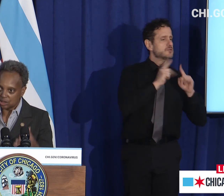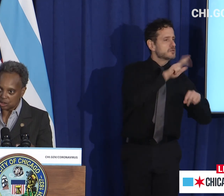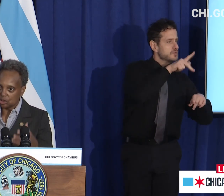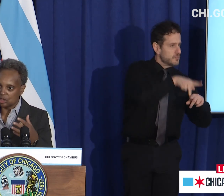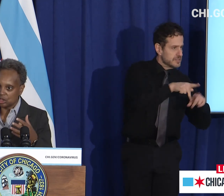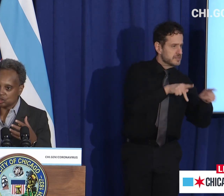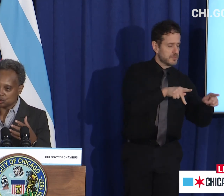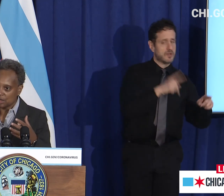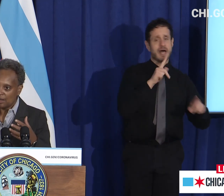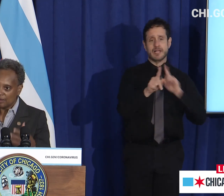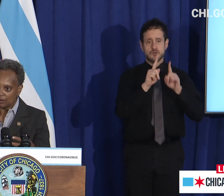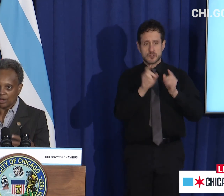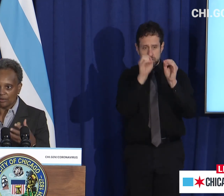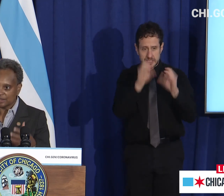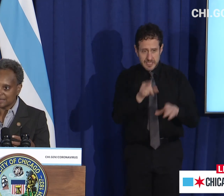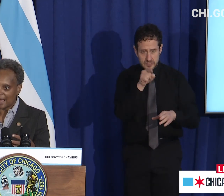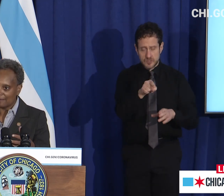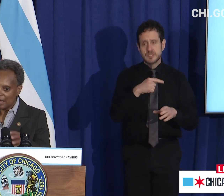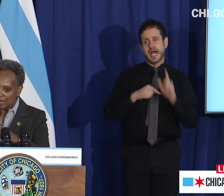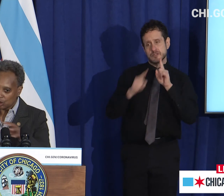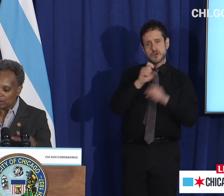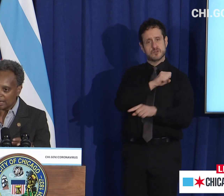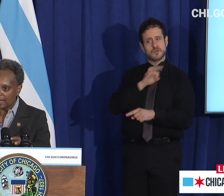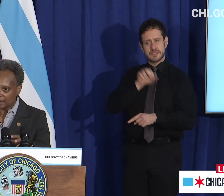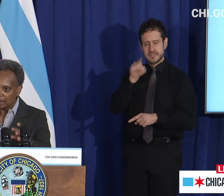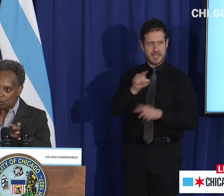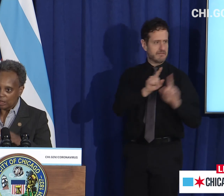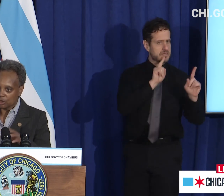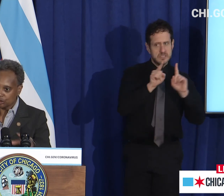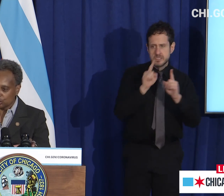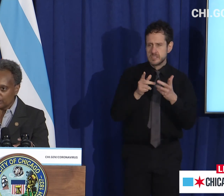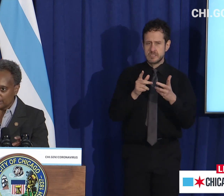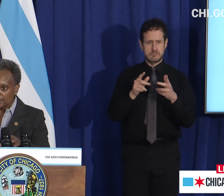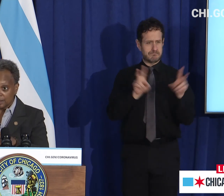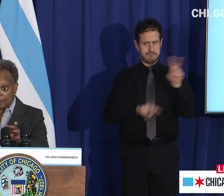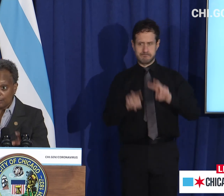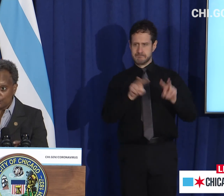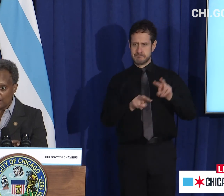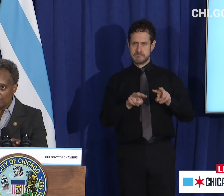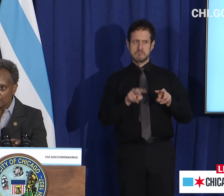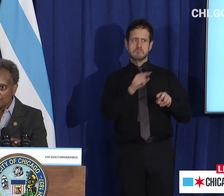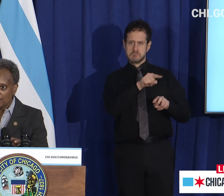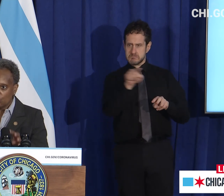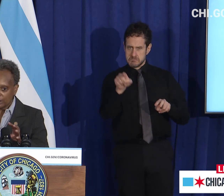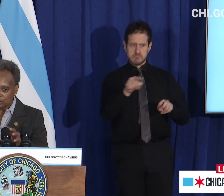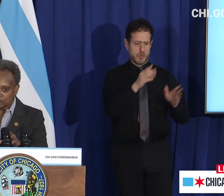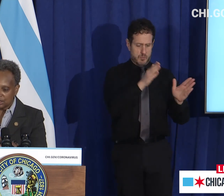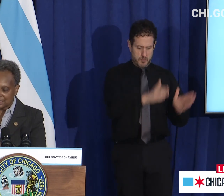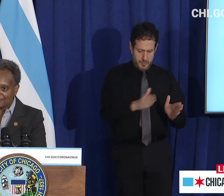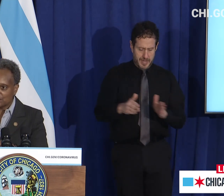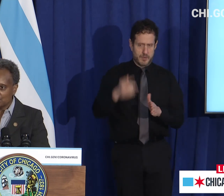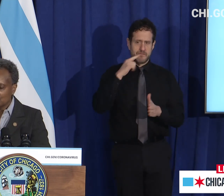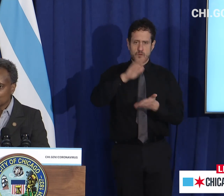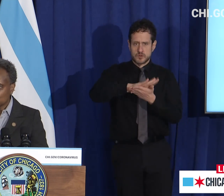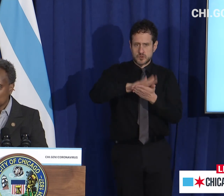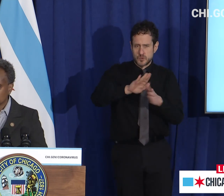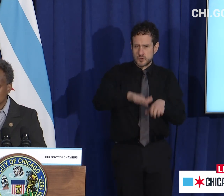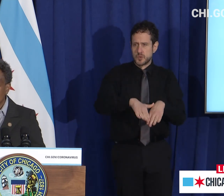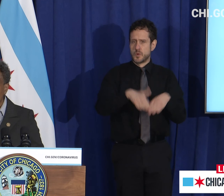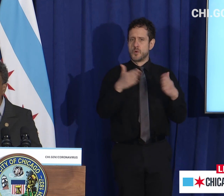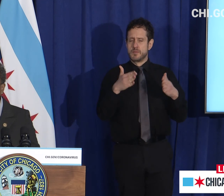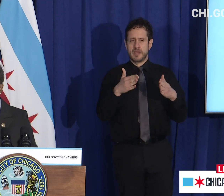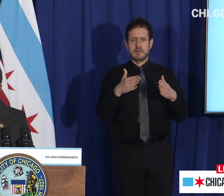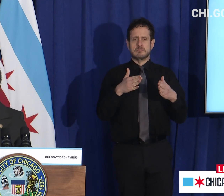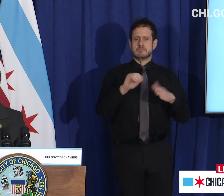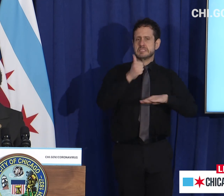principals, the teachers that are there, the staff, and looking at what they're doing to be prepared, the safety precautions